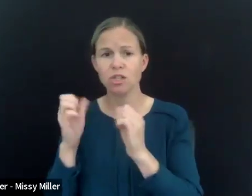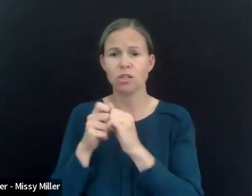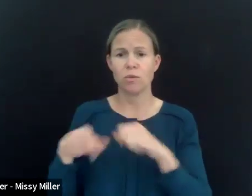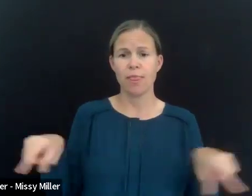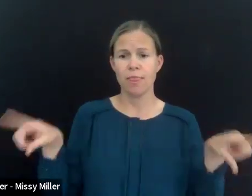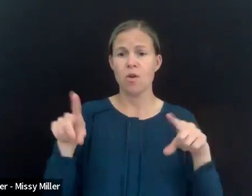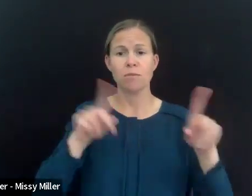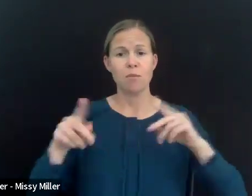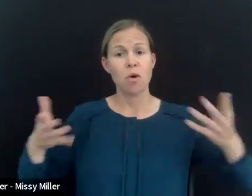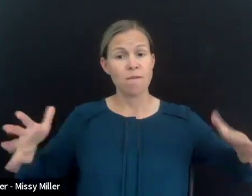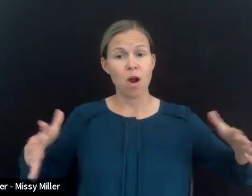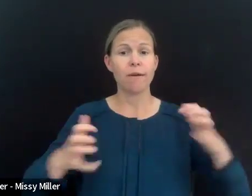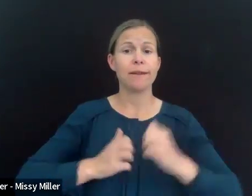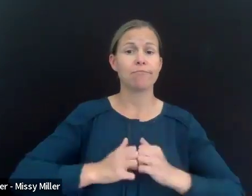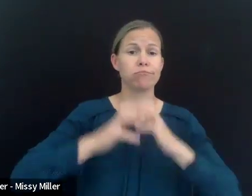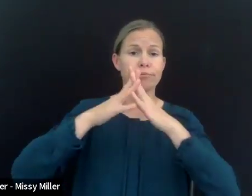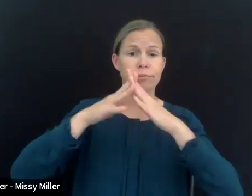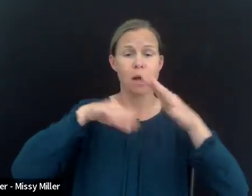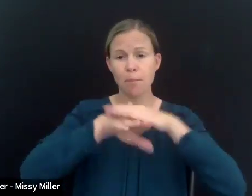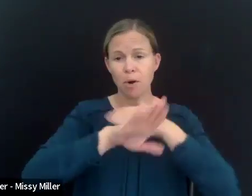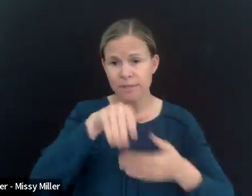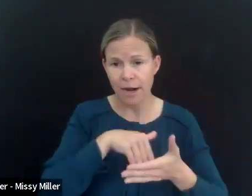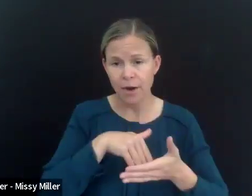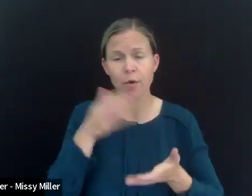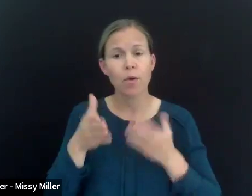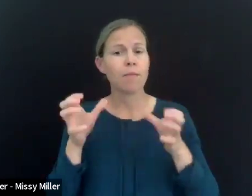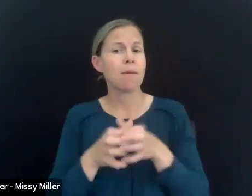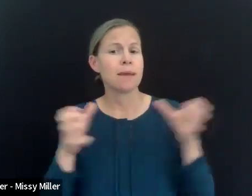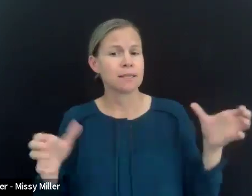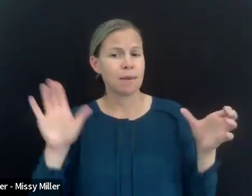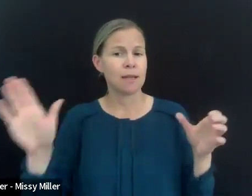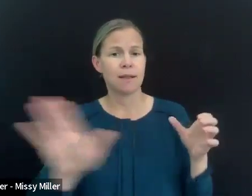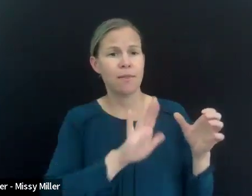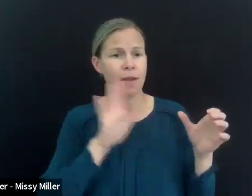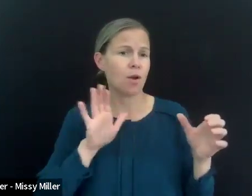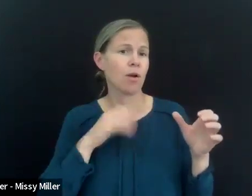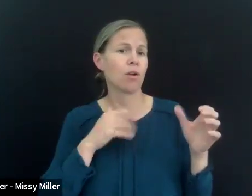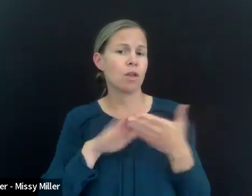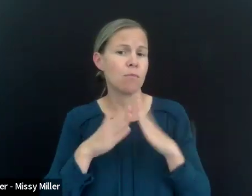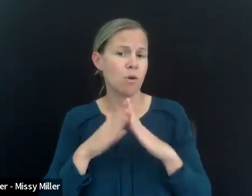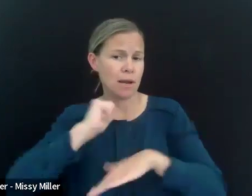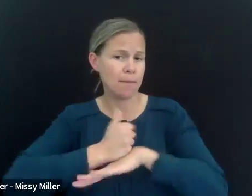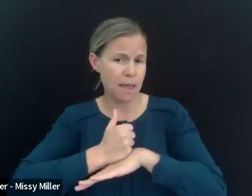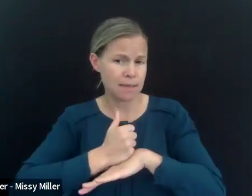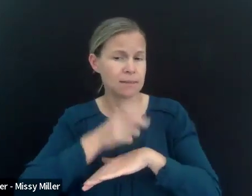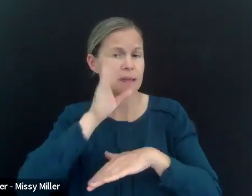birth centers or who have expanded their community-based organization to include